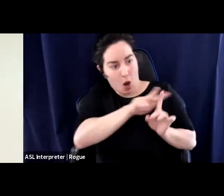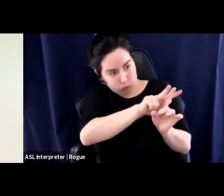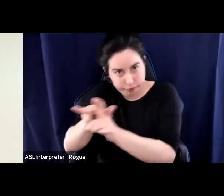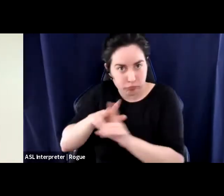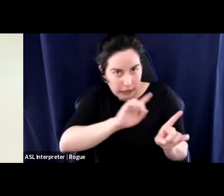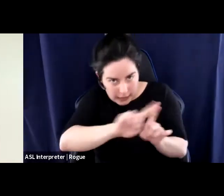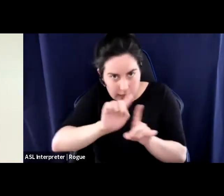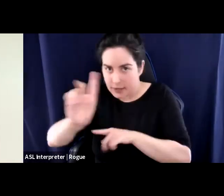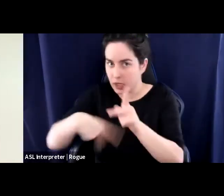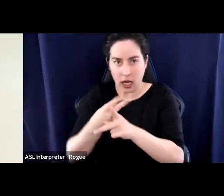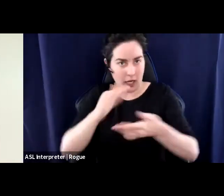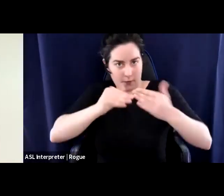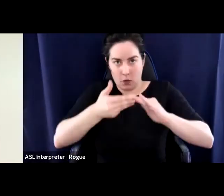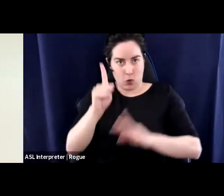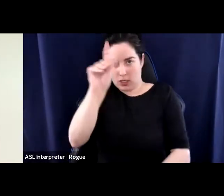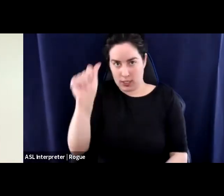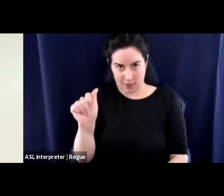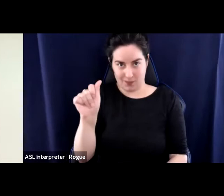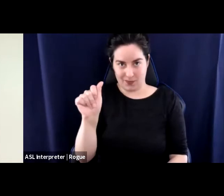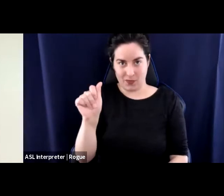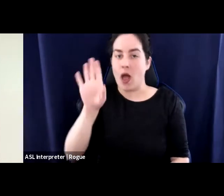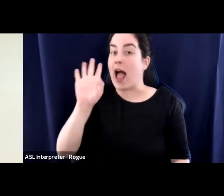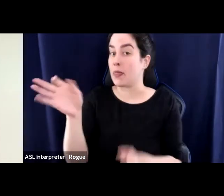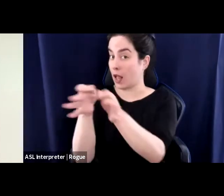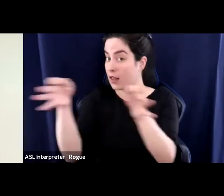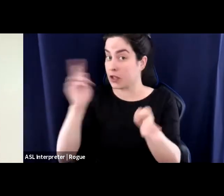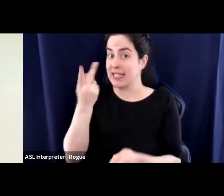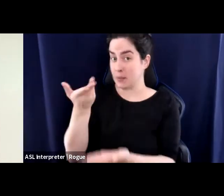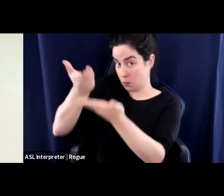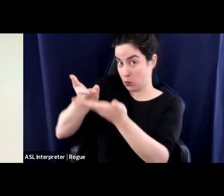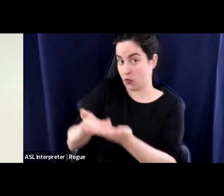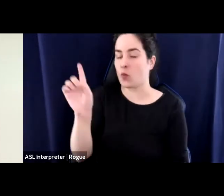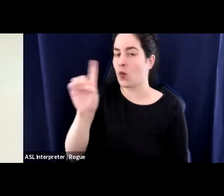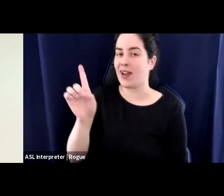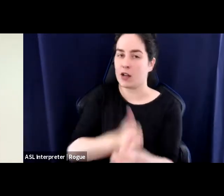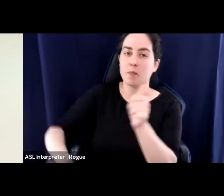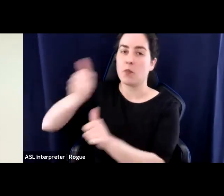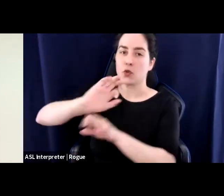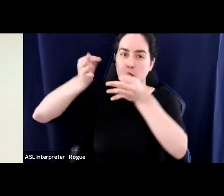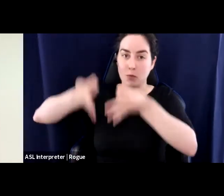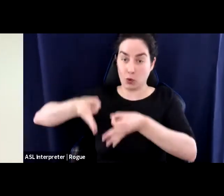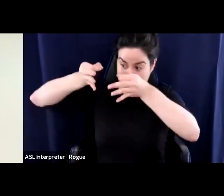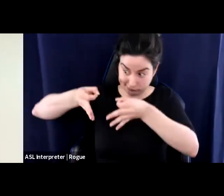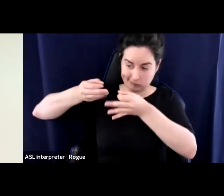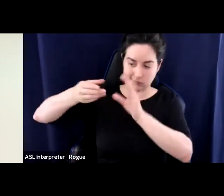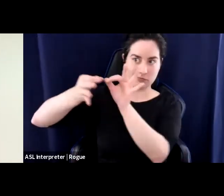And that broader language is evident in a quote from the Supreme Court's decision, where the court said,